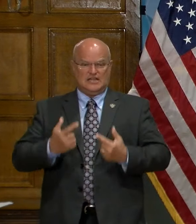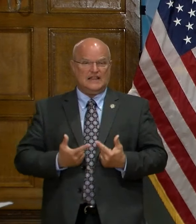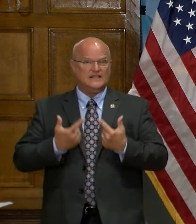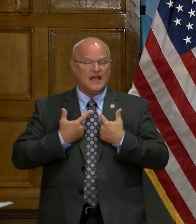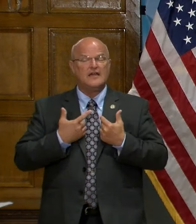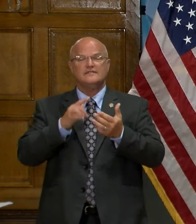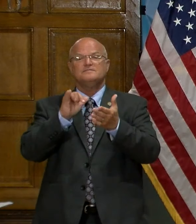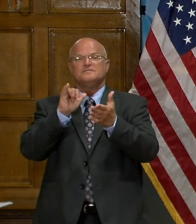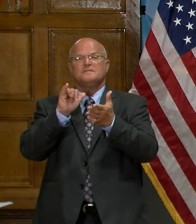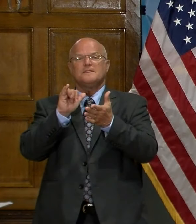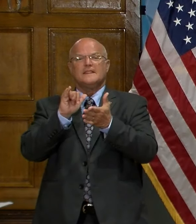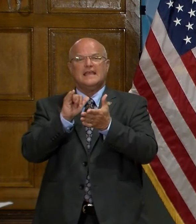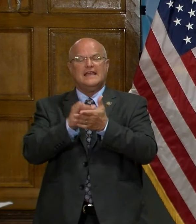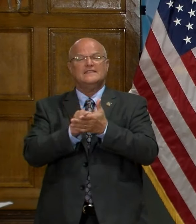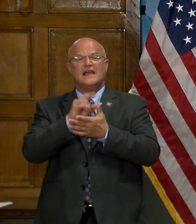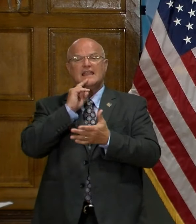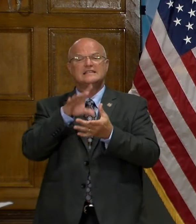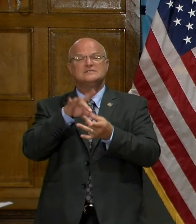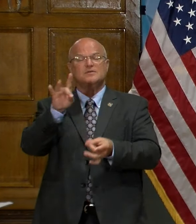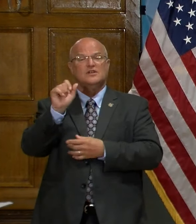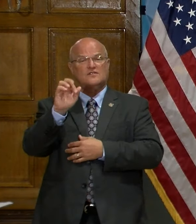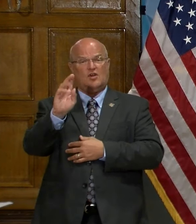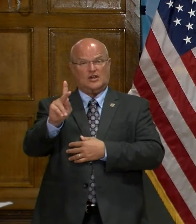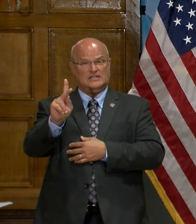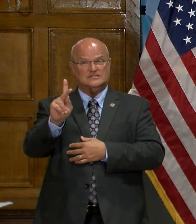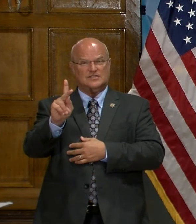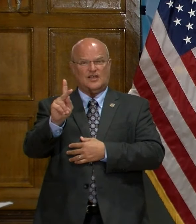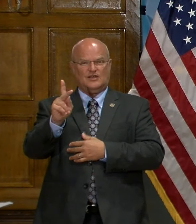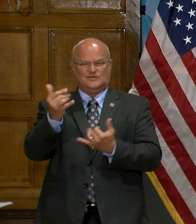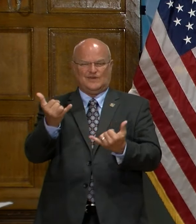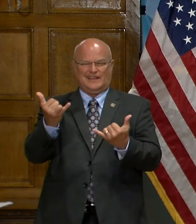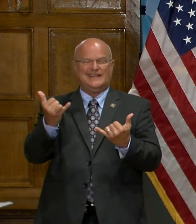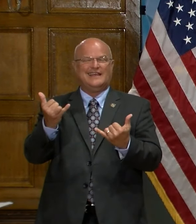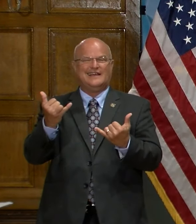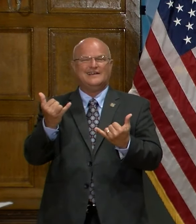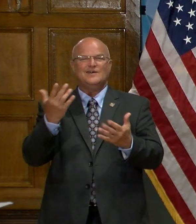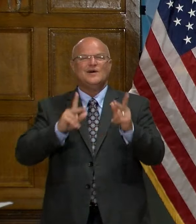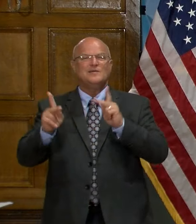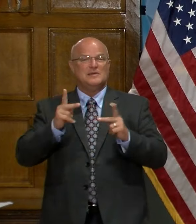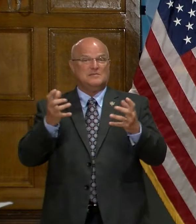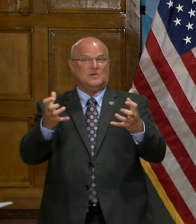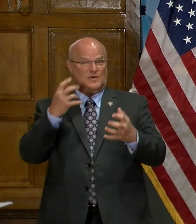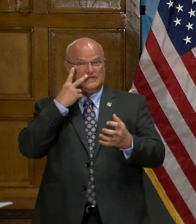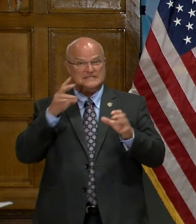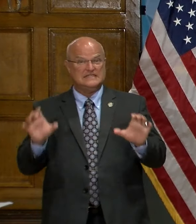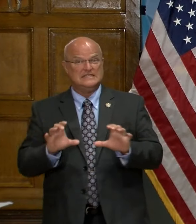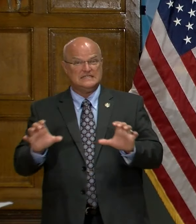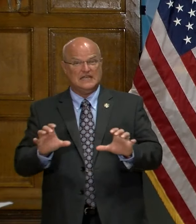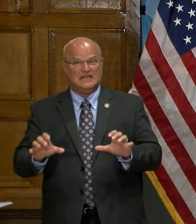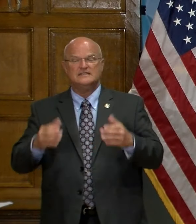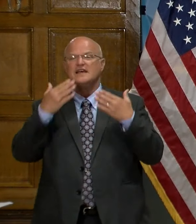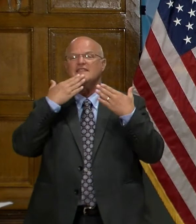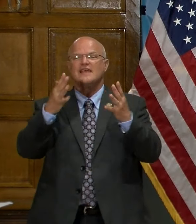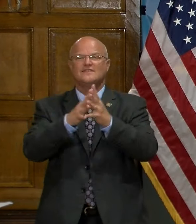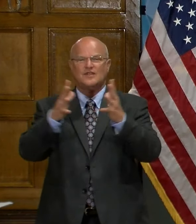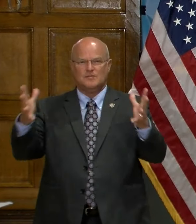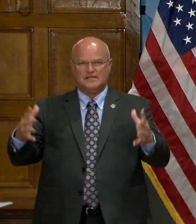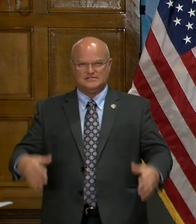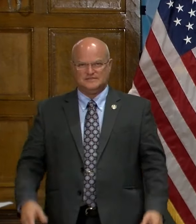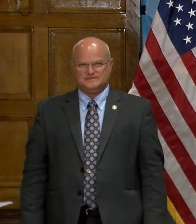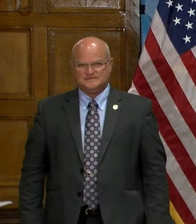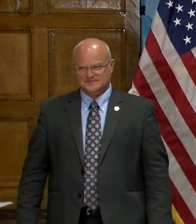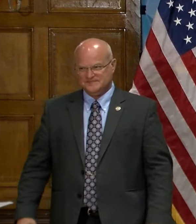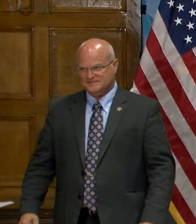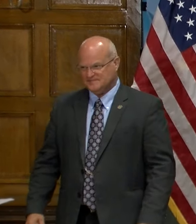life. And that's the spirit of Arkansas right now, and what people want to see done. Thank you very much.